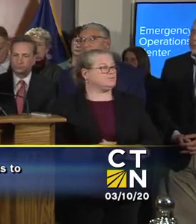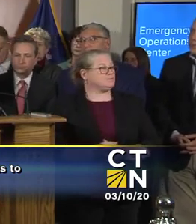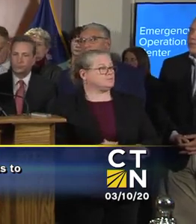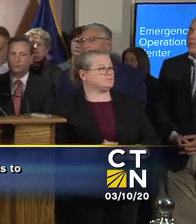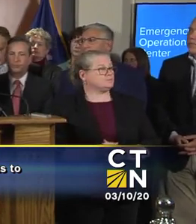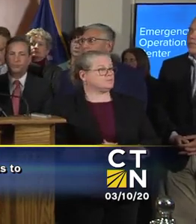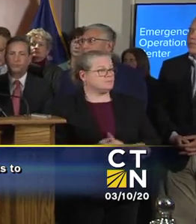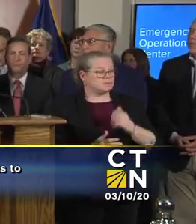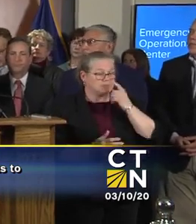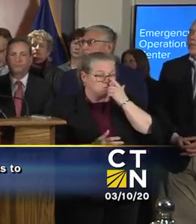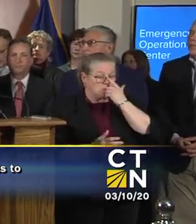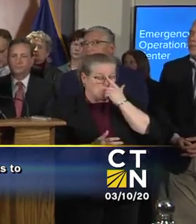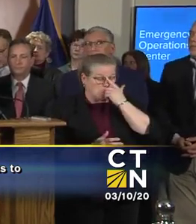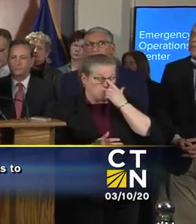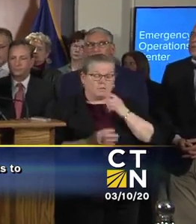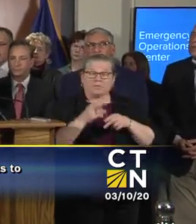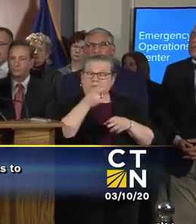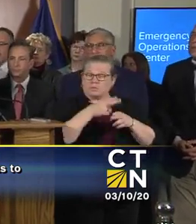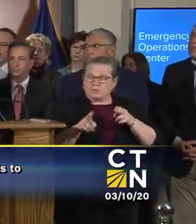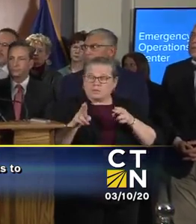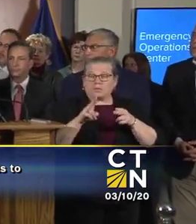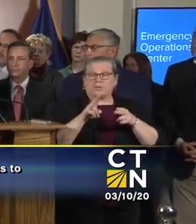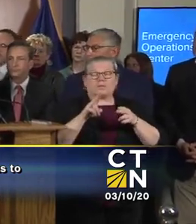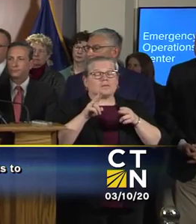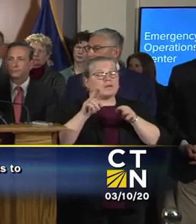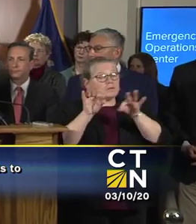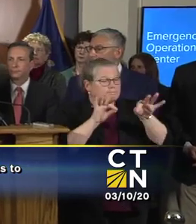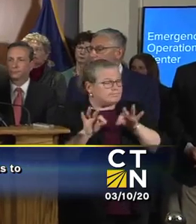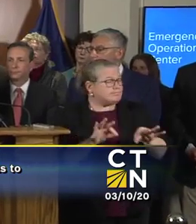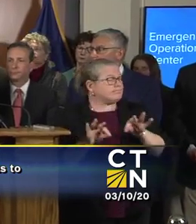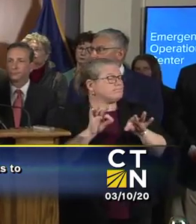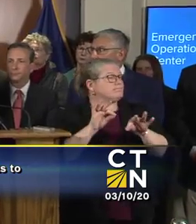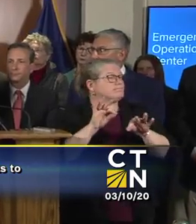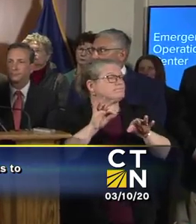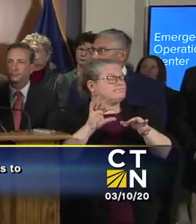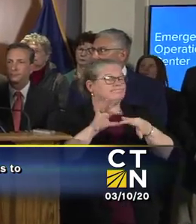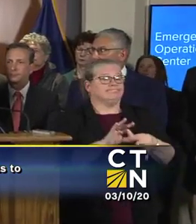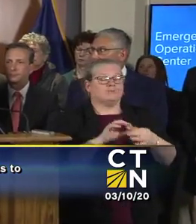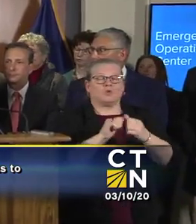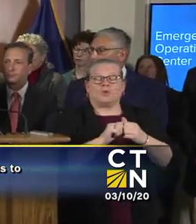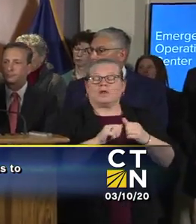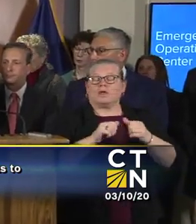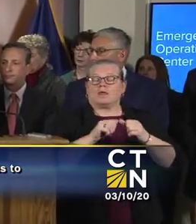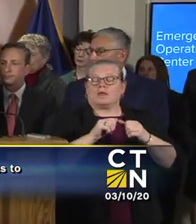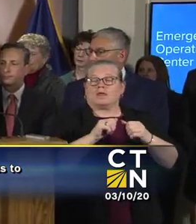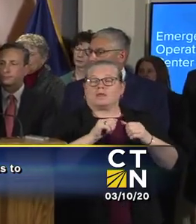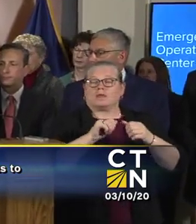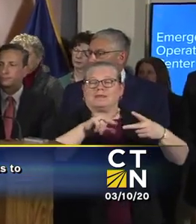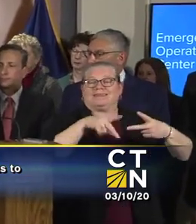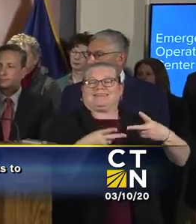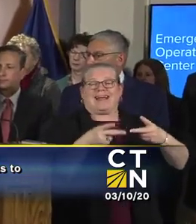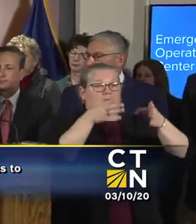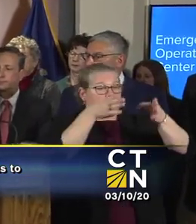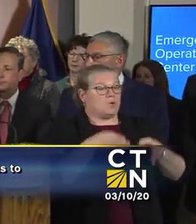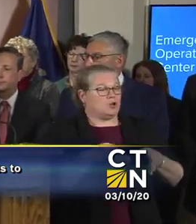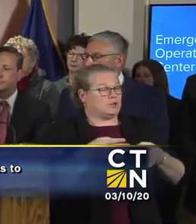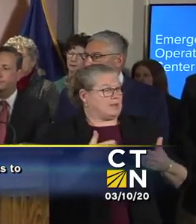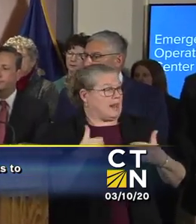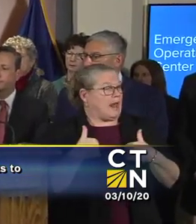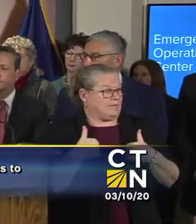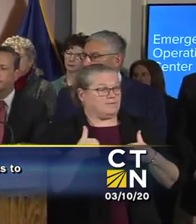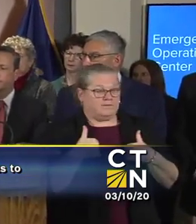So just to provide a couple of additional details that we can disclose around the second positive case that was we mentioned last